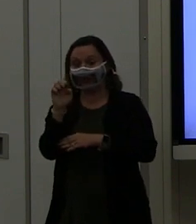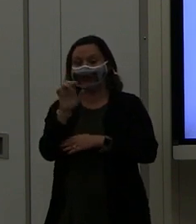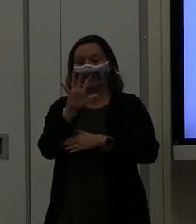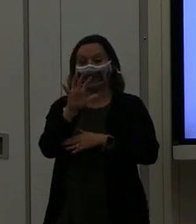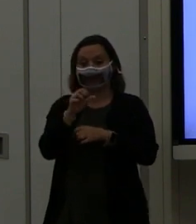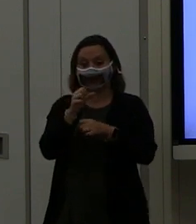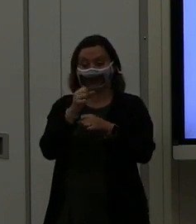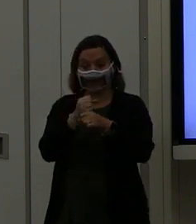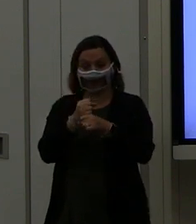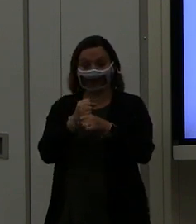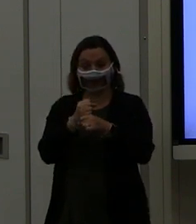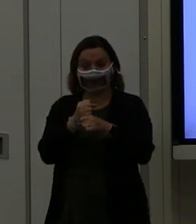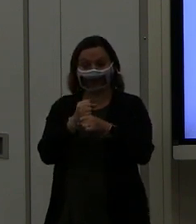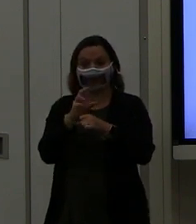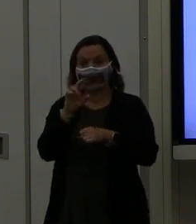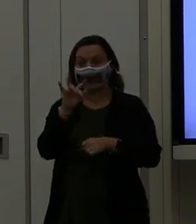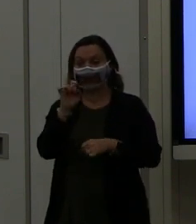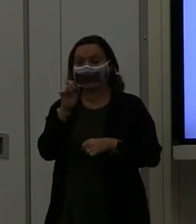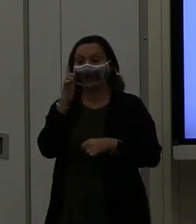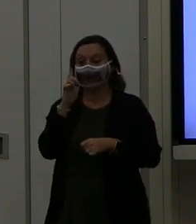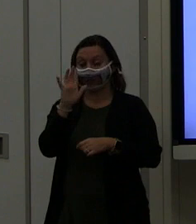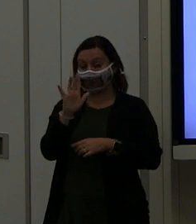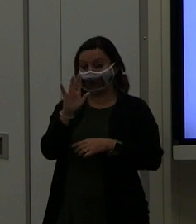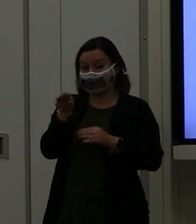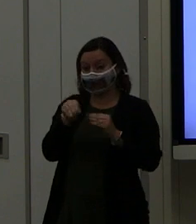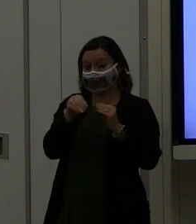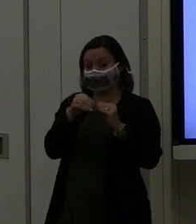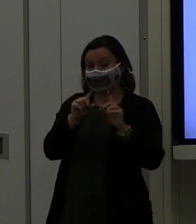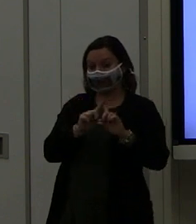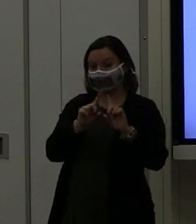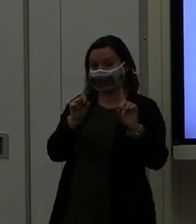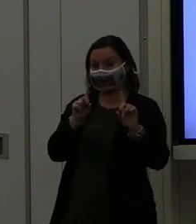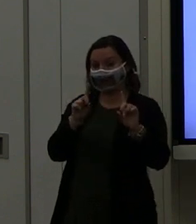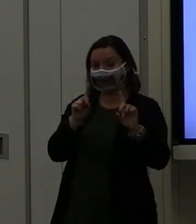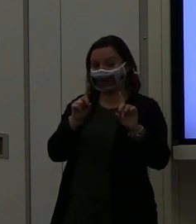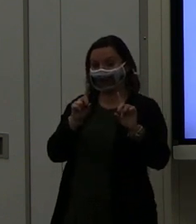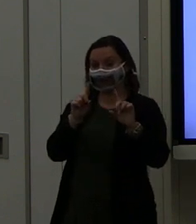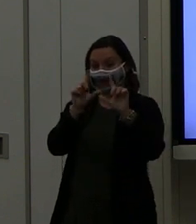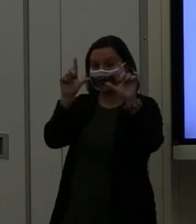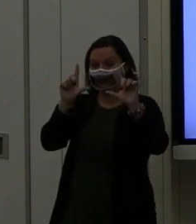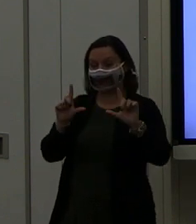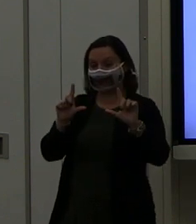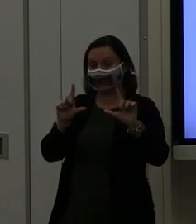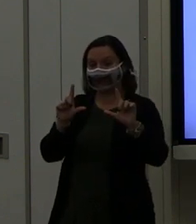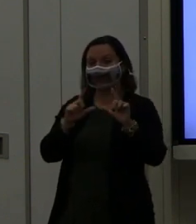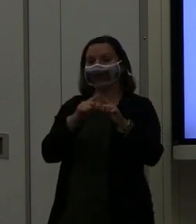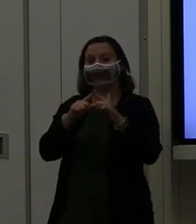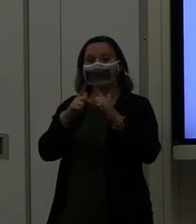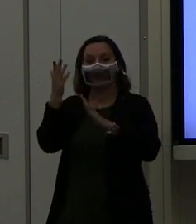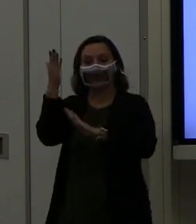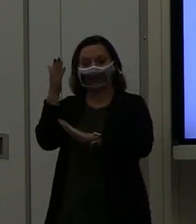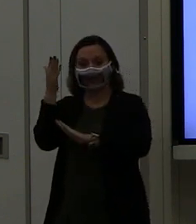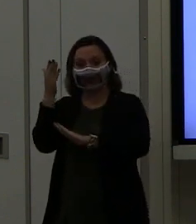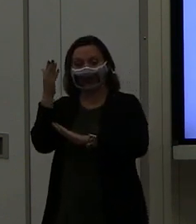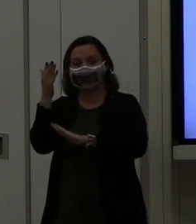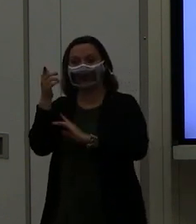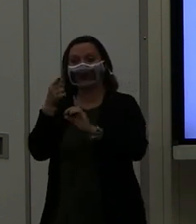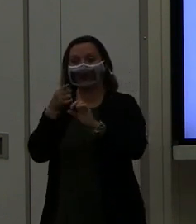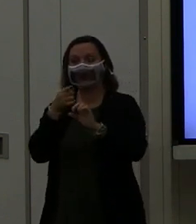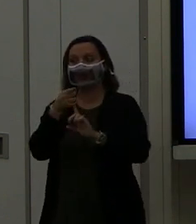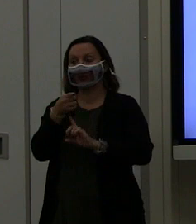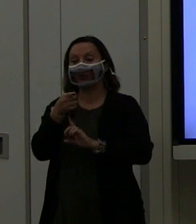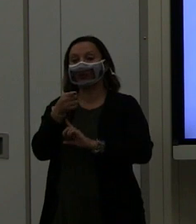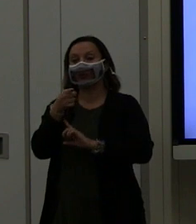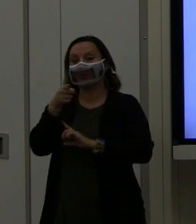But I will make one note that differs from this slide compared to what I presented to you in your summary PDF, was